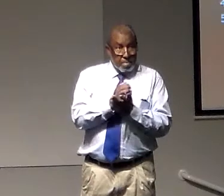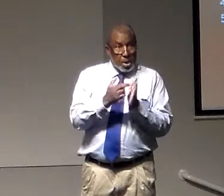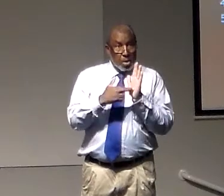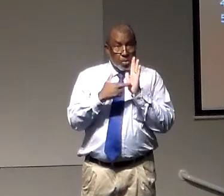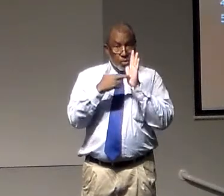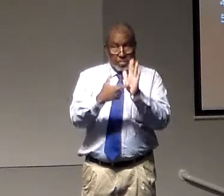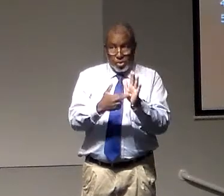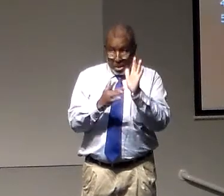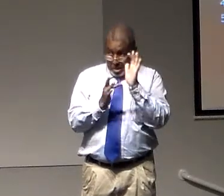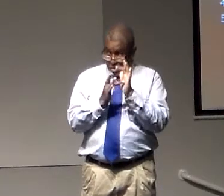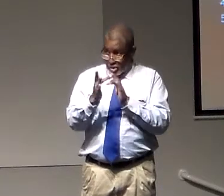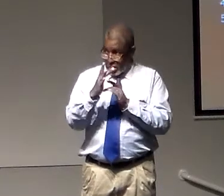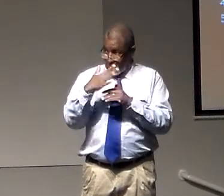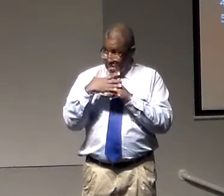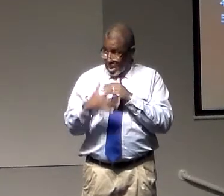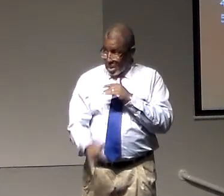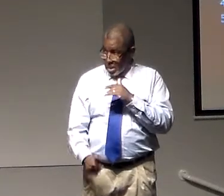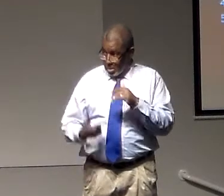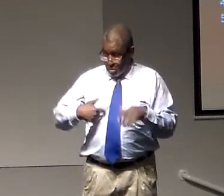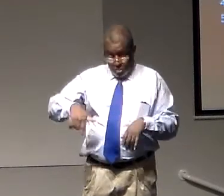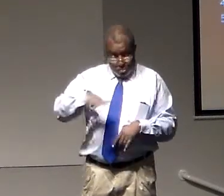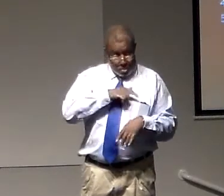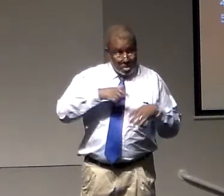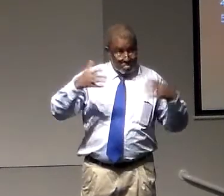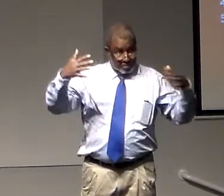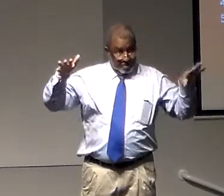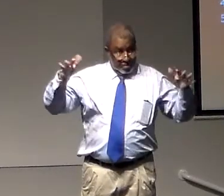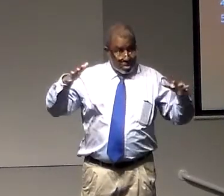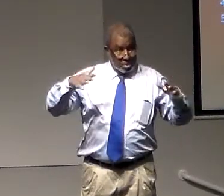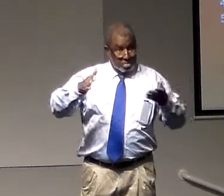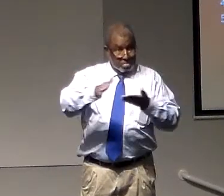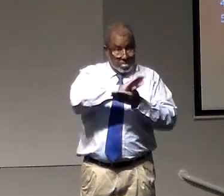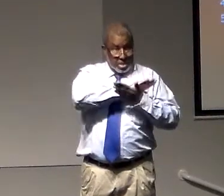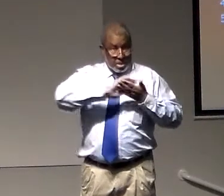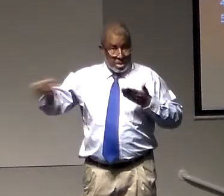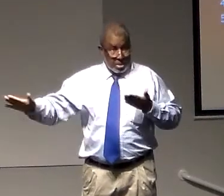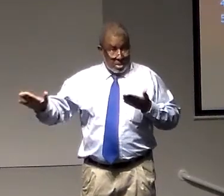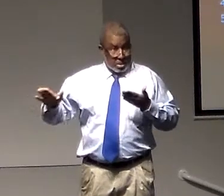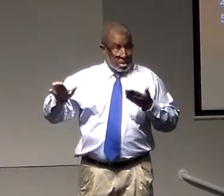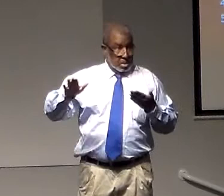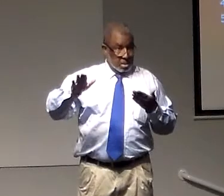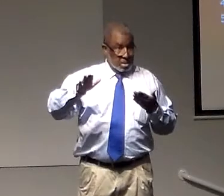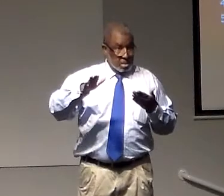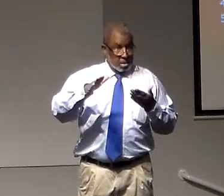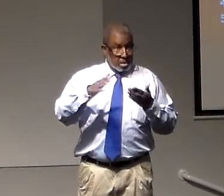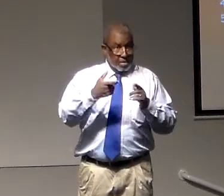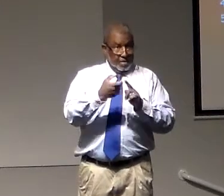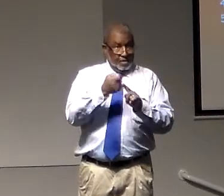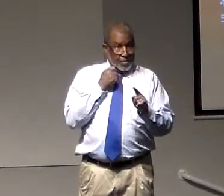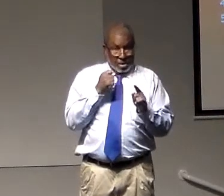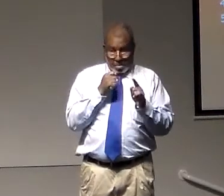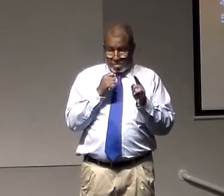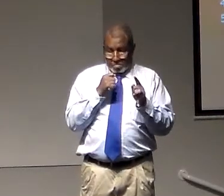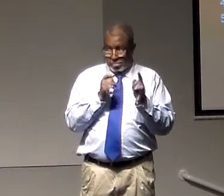Taking the bread and the cups that represent Jesus Christ, and hopefully that everything has been washed